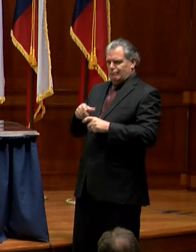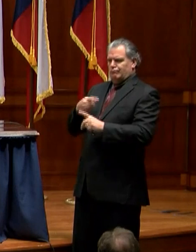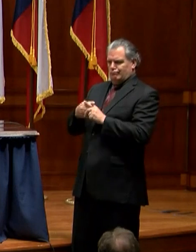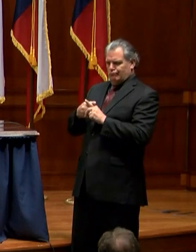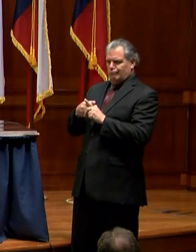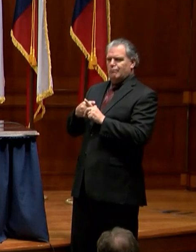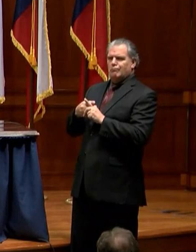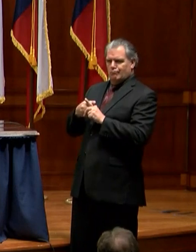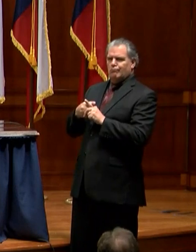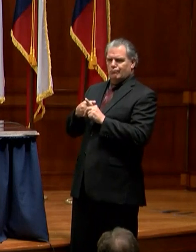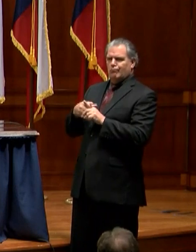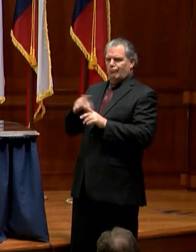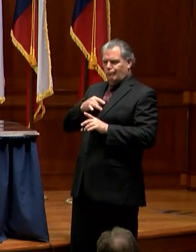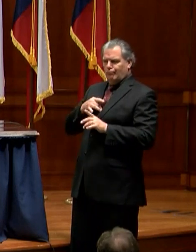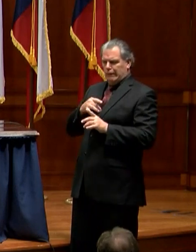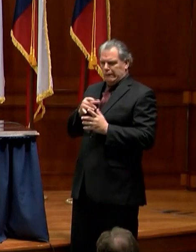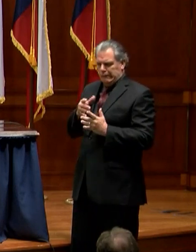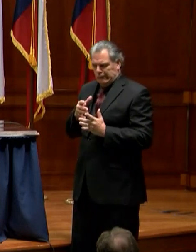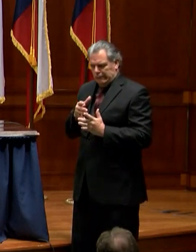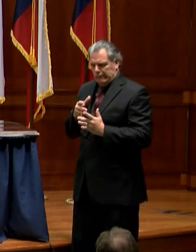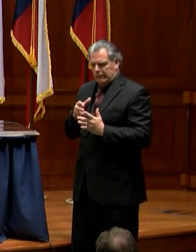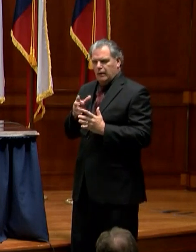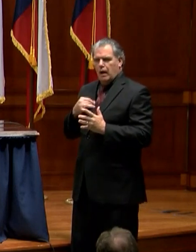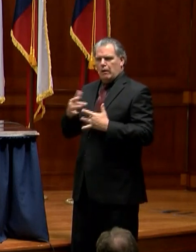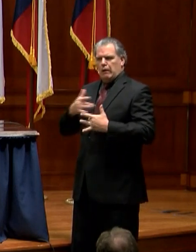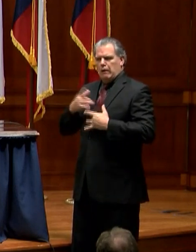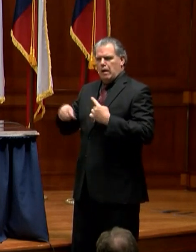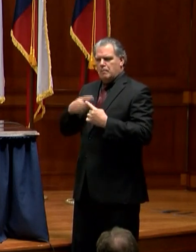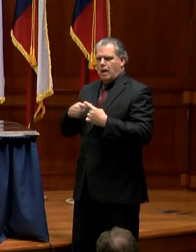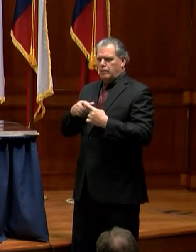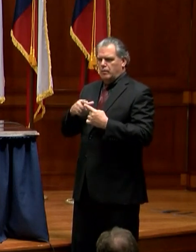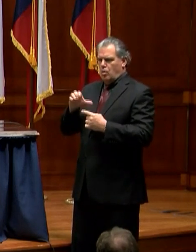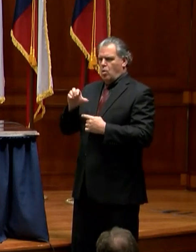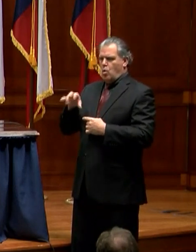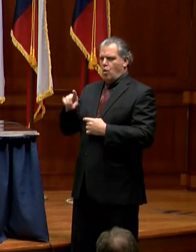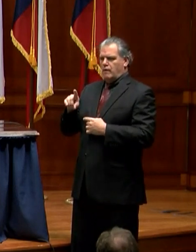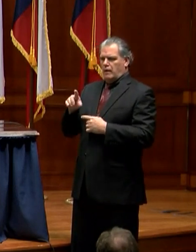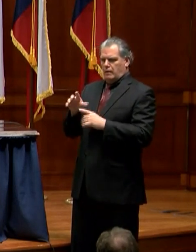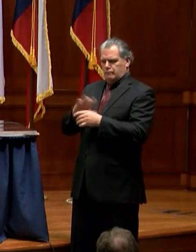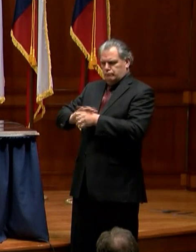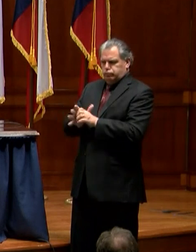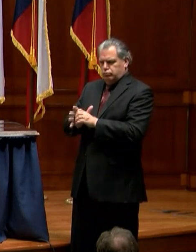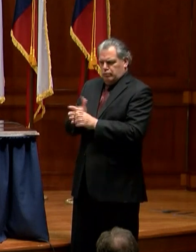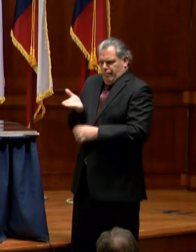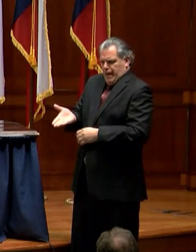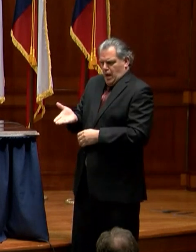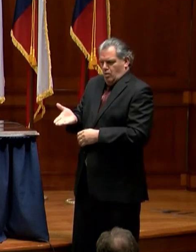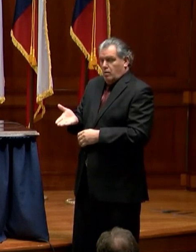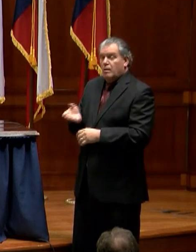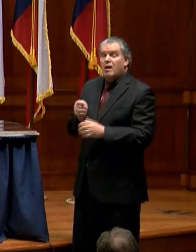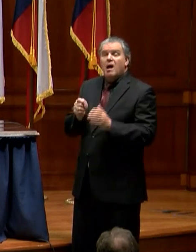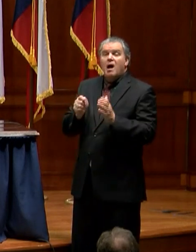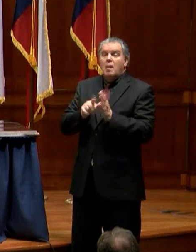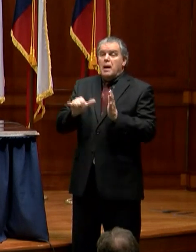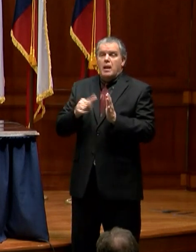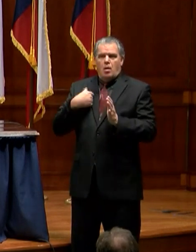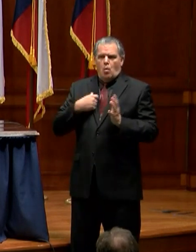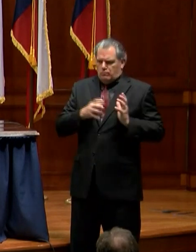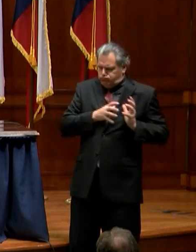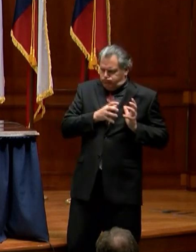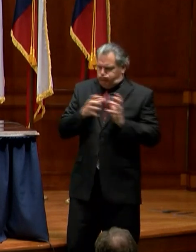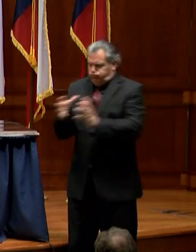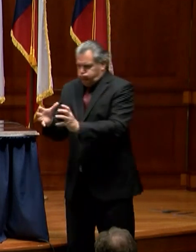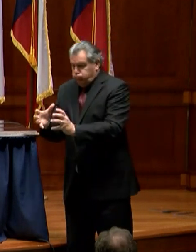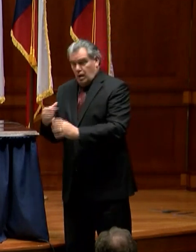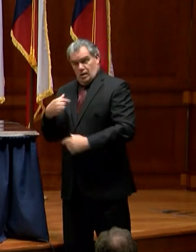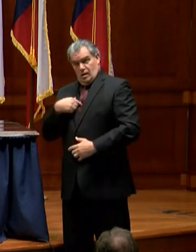there was great concern about the extent to which COVID-19 was present. Immediately we went there as a